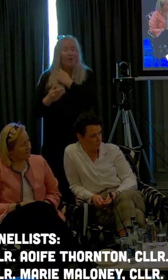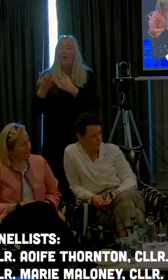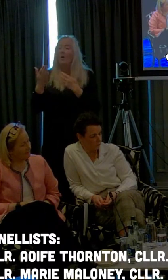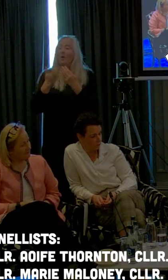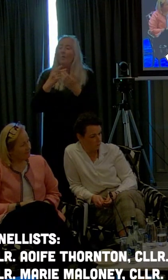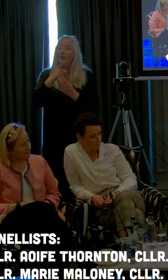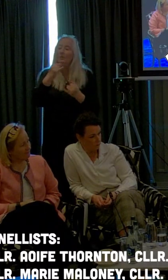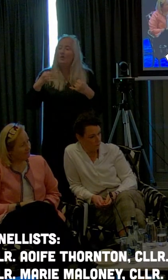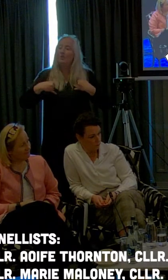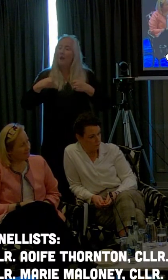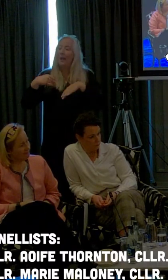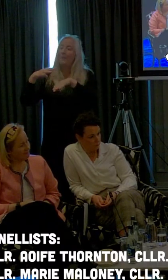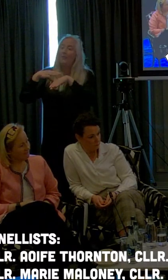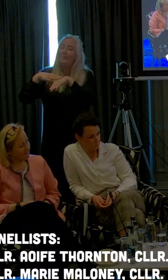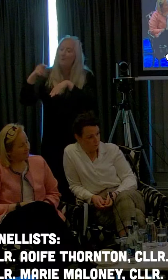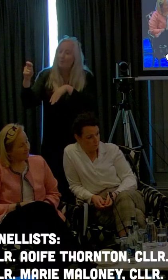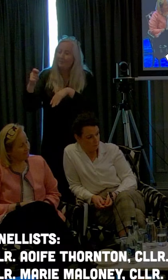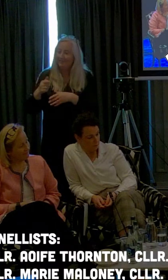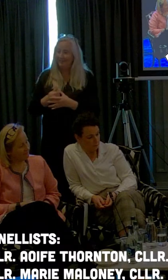about being a counsellor?